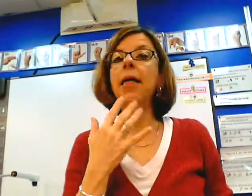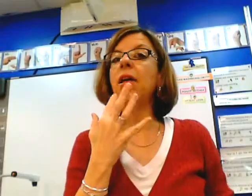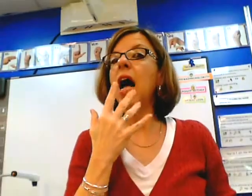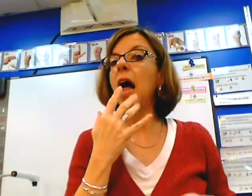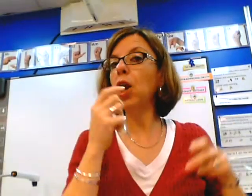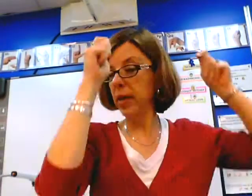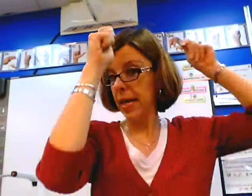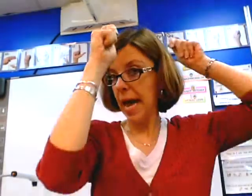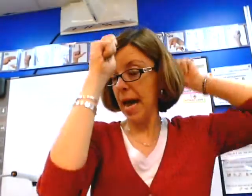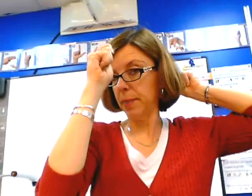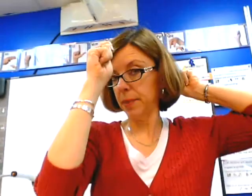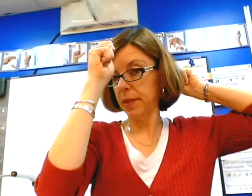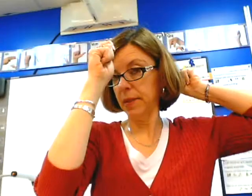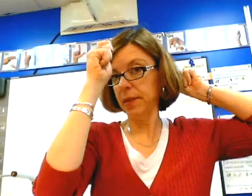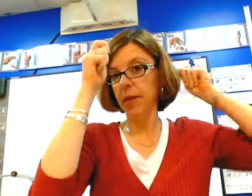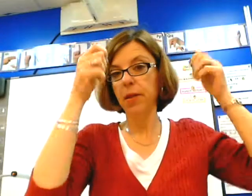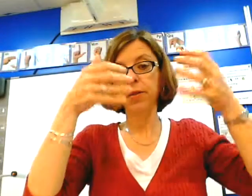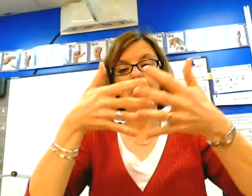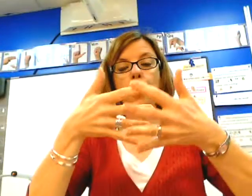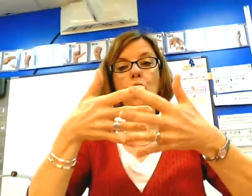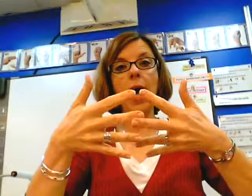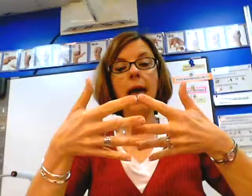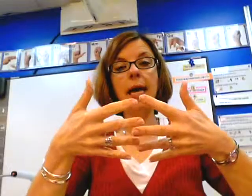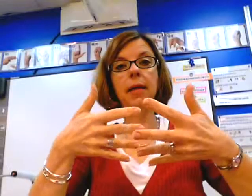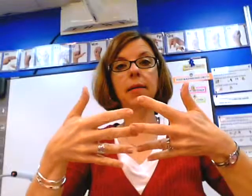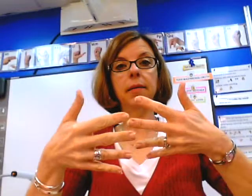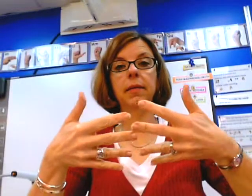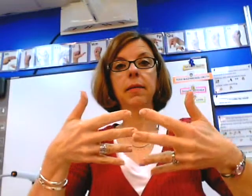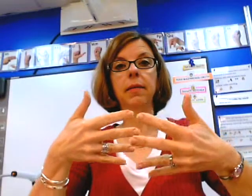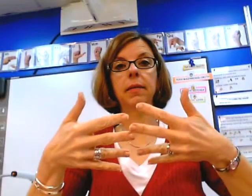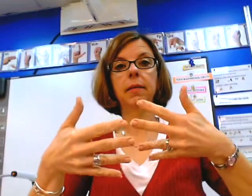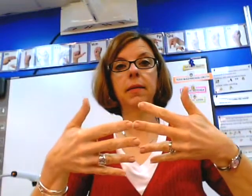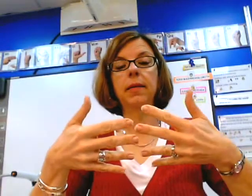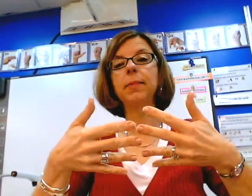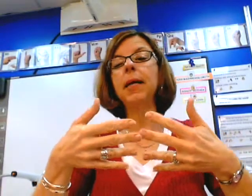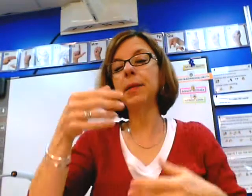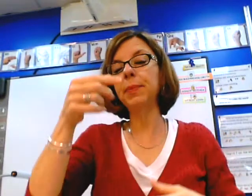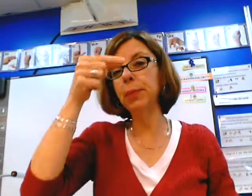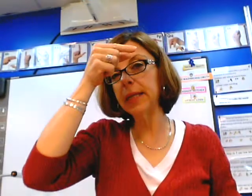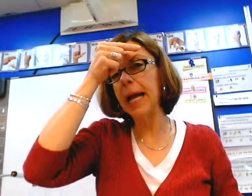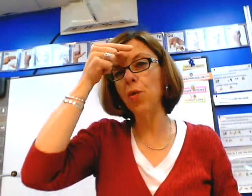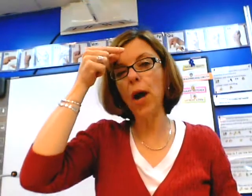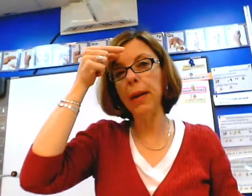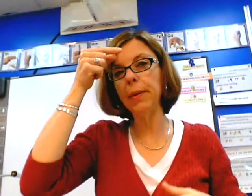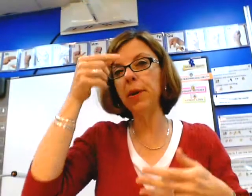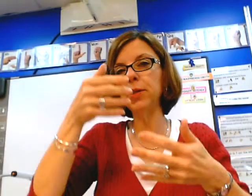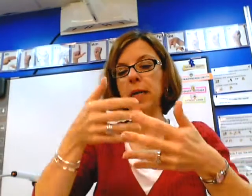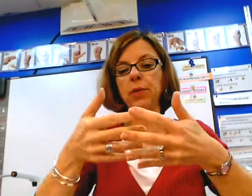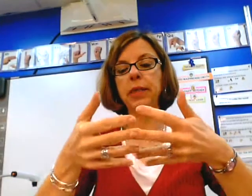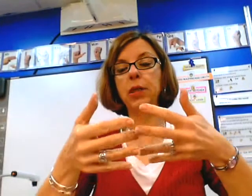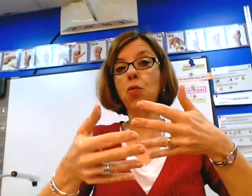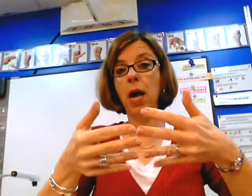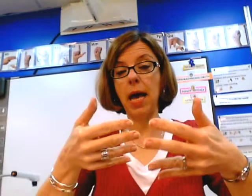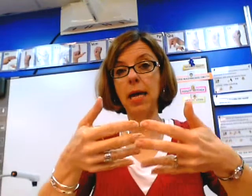monkey, and the color of the caps is gray. Sometimes people sign gray, but most of the time you're going to